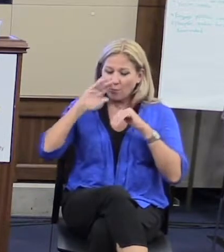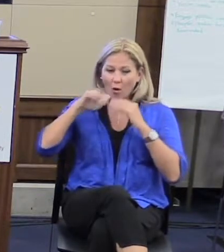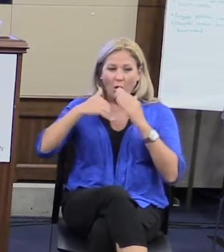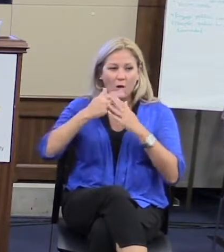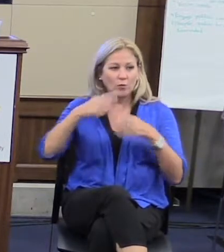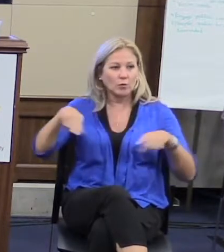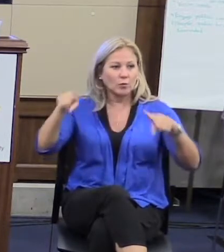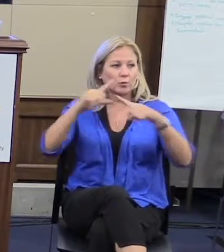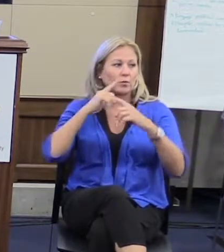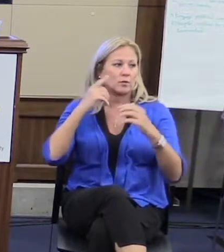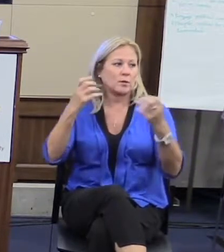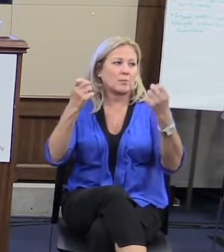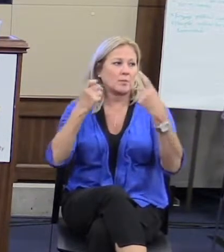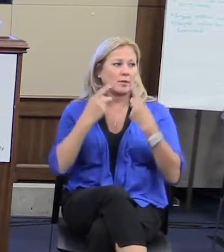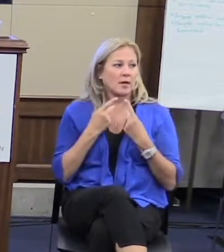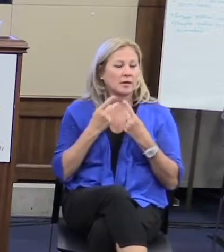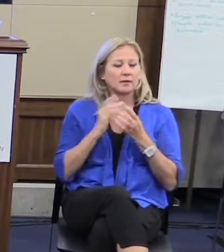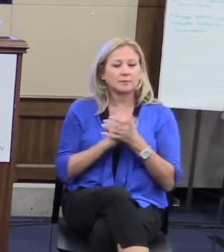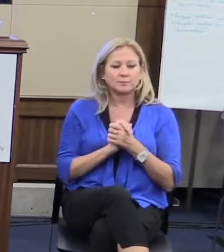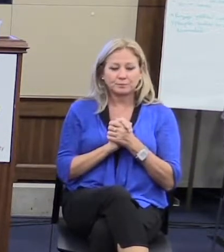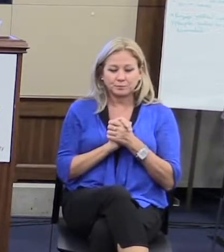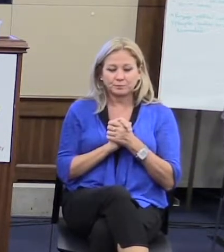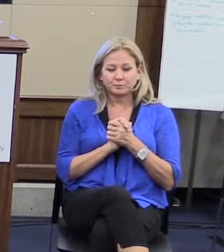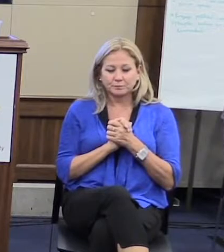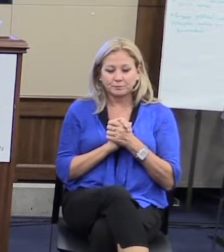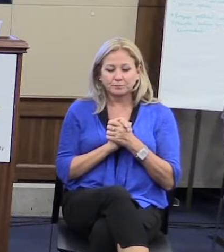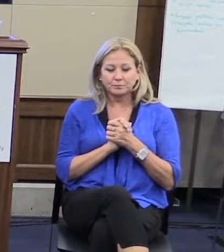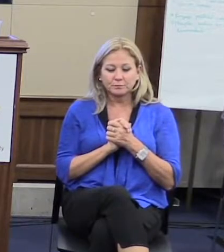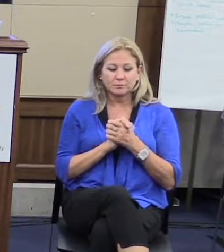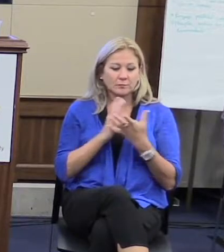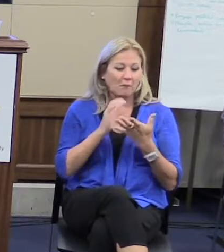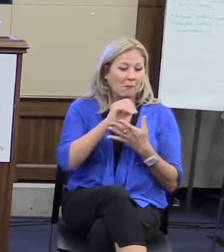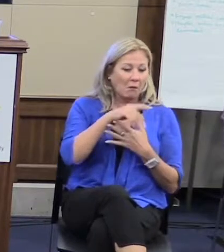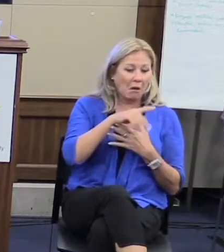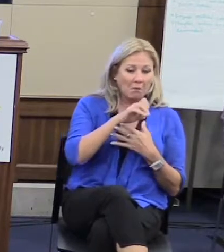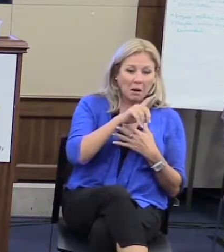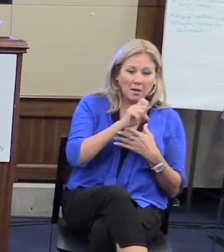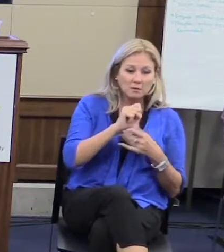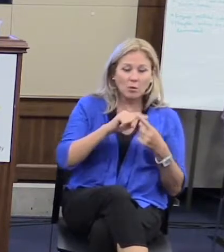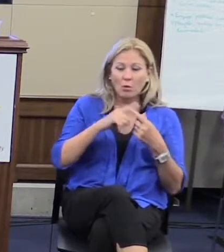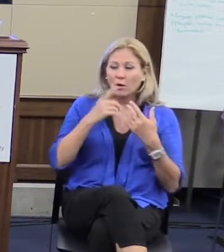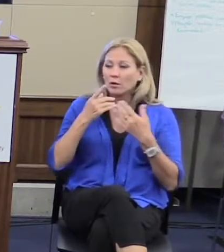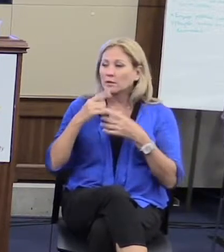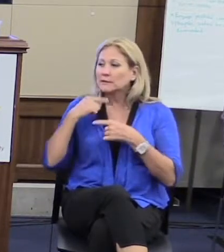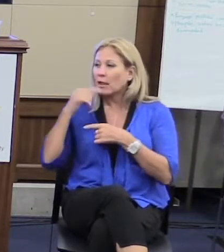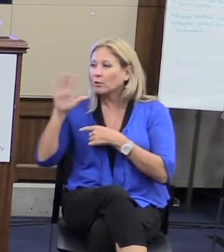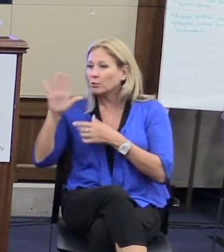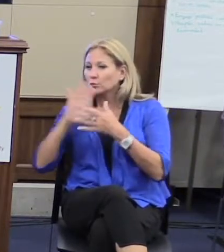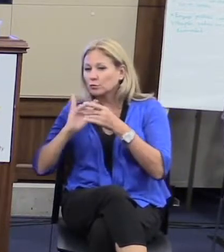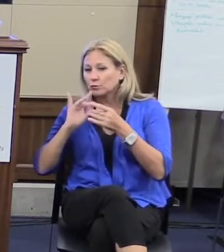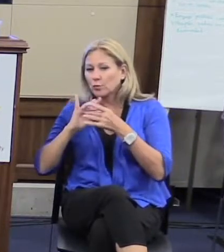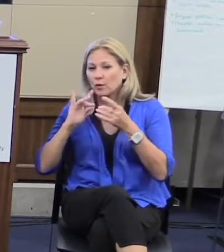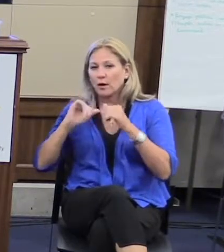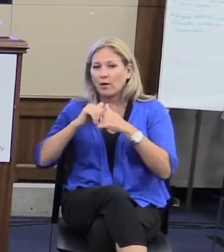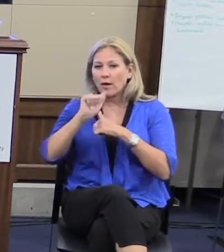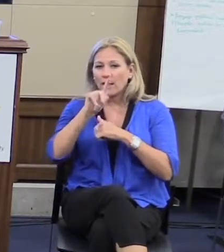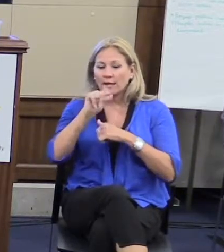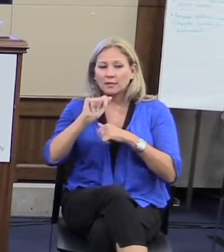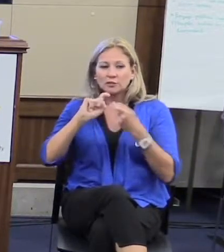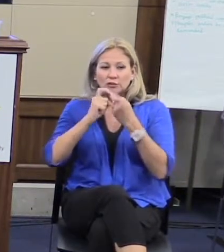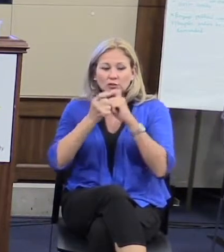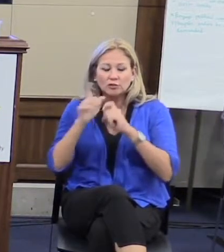back. I'm ready to sign up for, doing op-eds or, going out there and telling your story about how the ADA has changed your